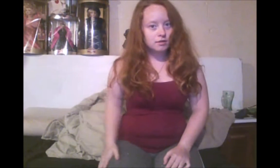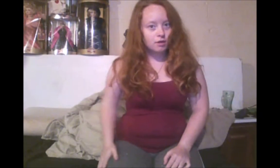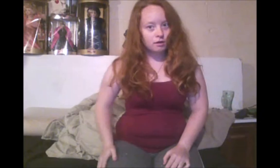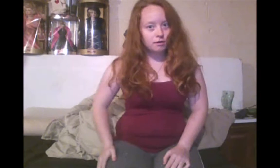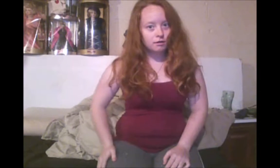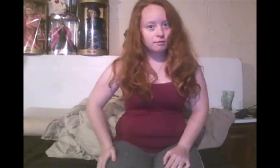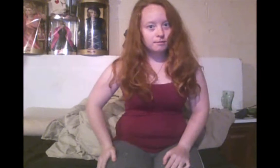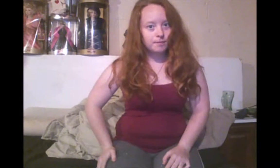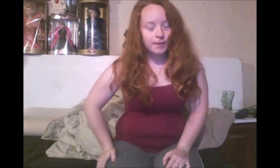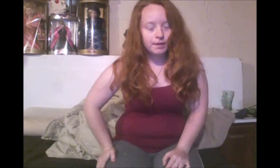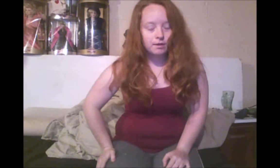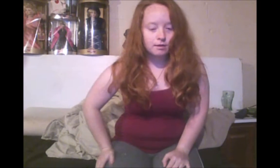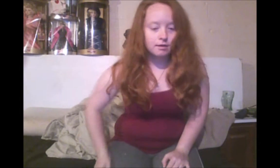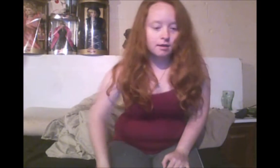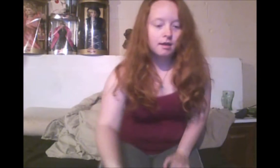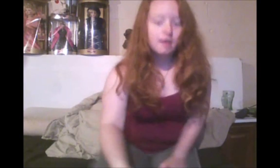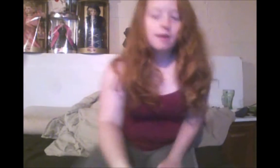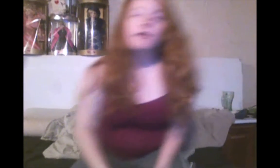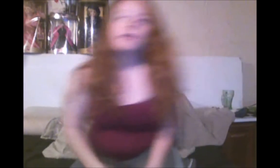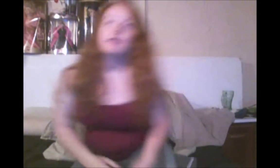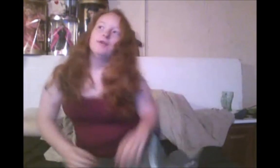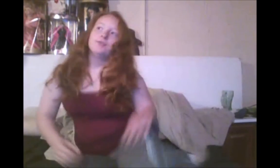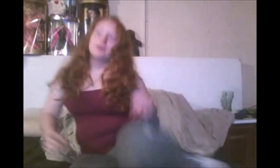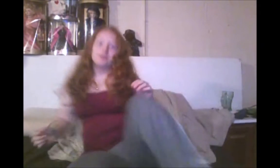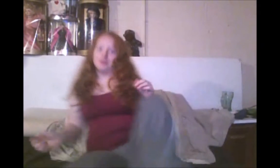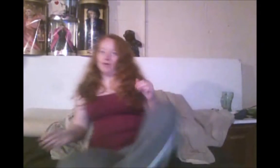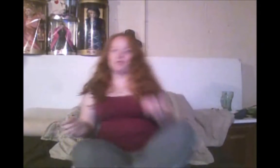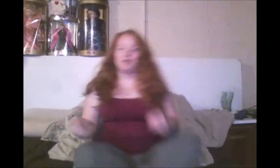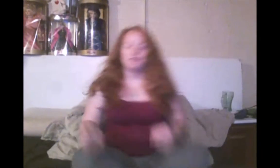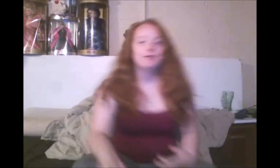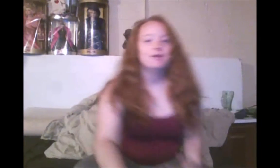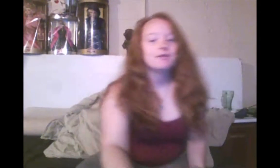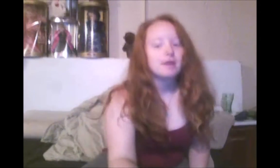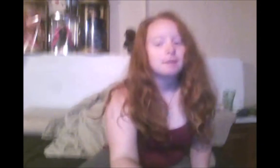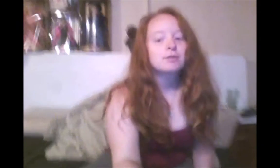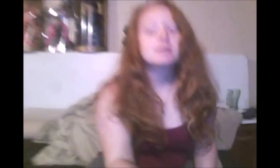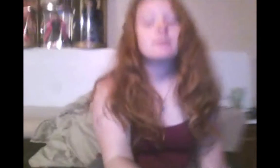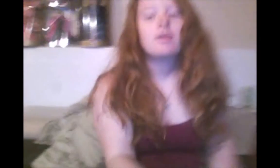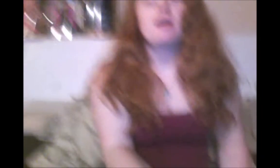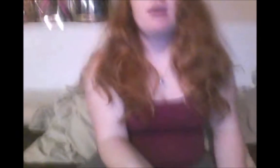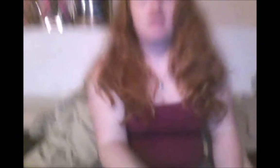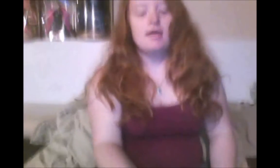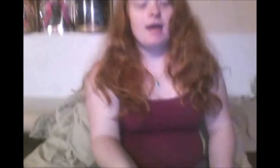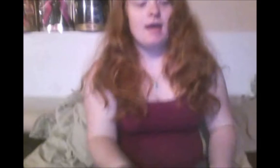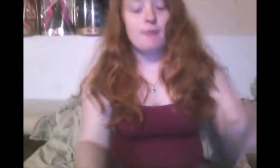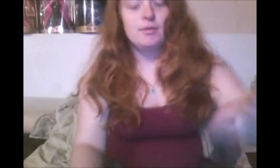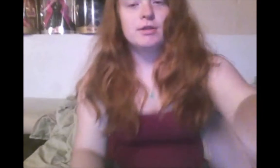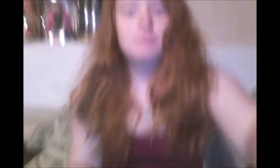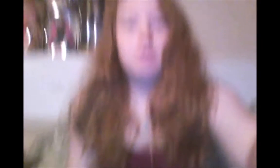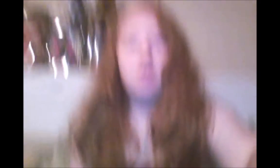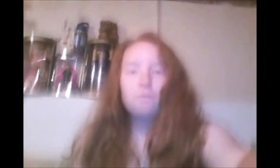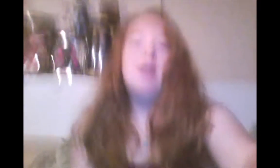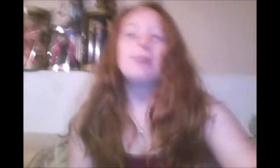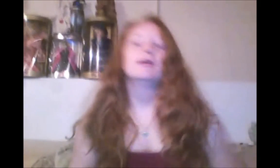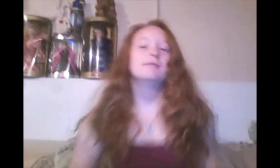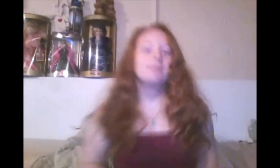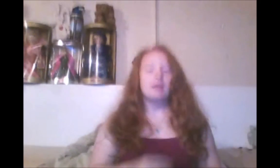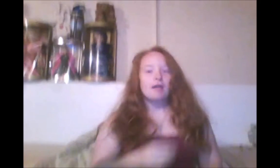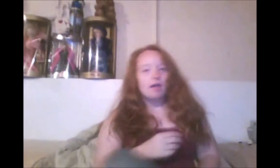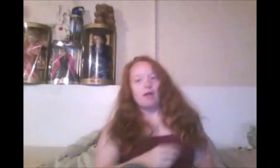Dog. Okay. Next one is another one of my favorite animals, and that happens to be a rabbit. And